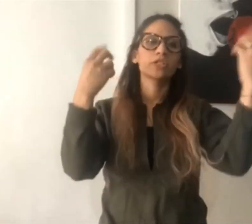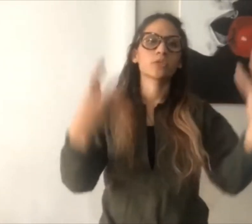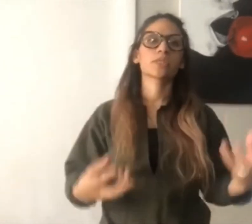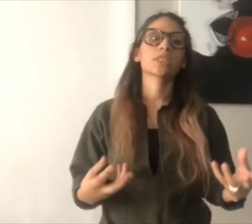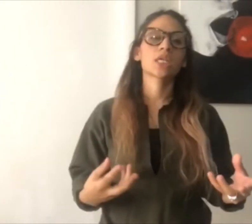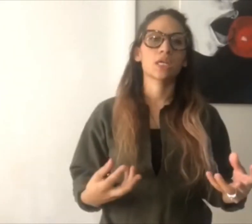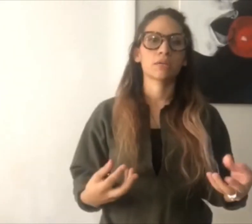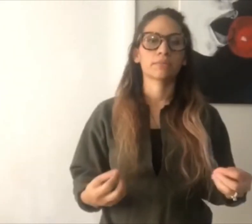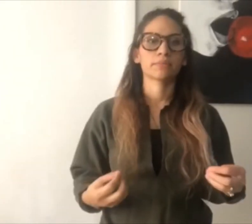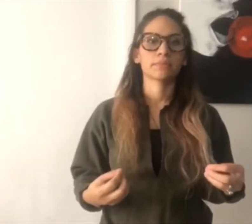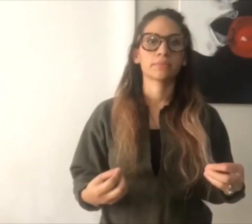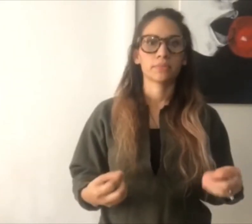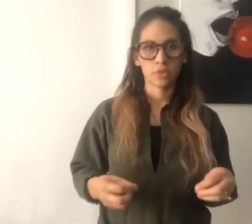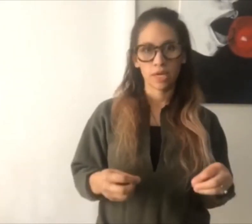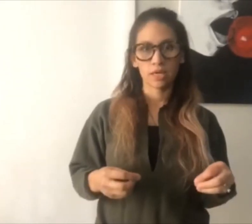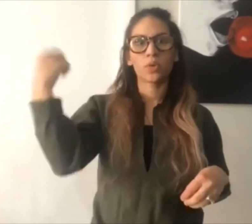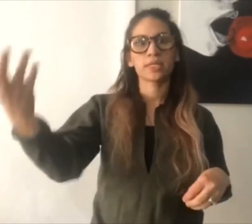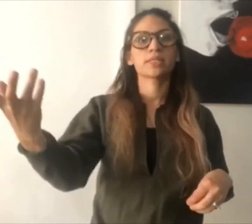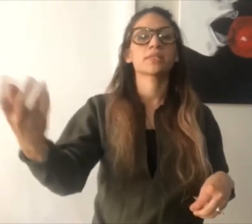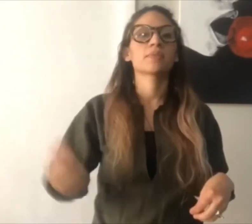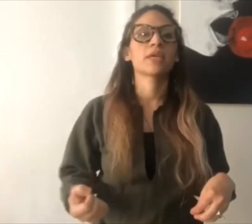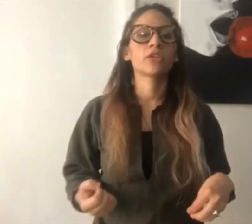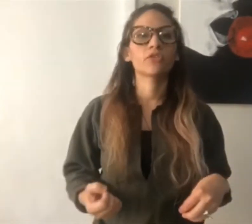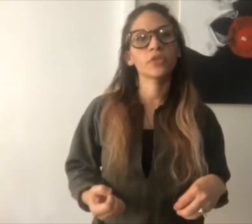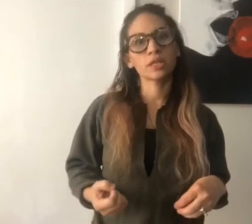you see? Okay, what does this make you feel?